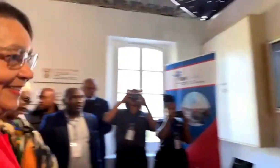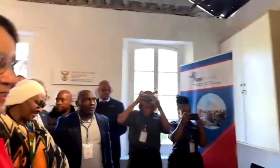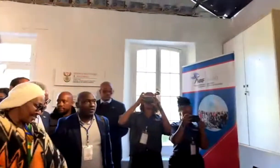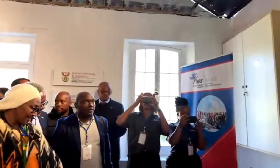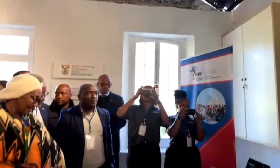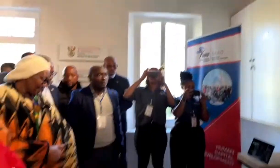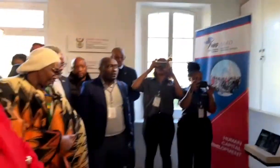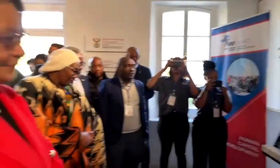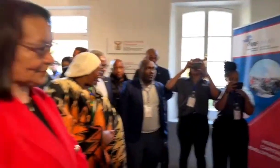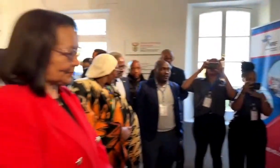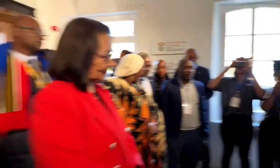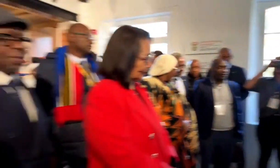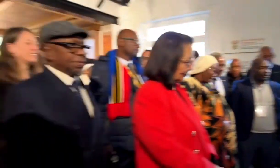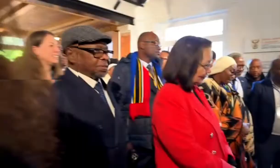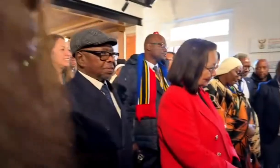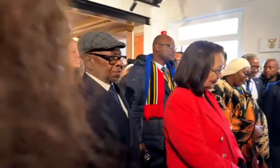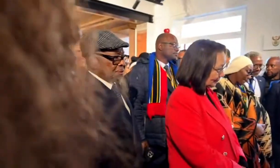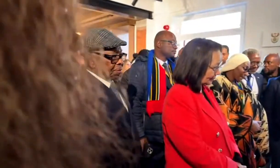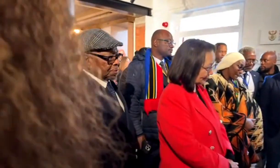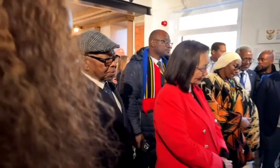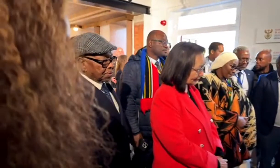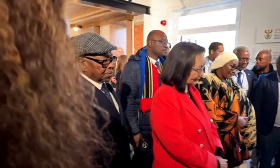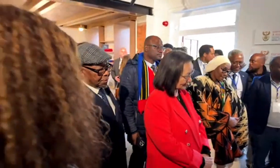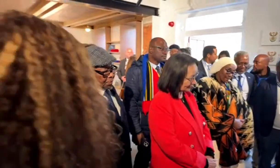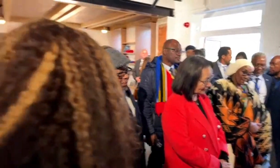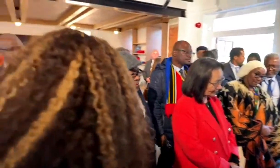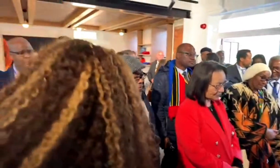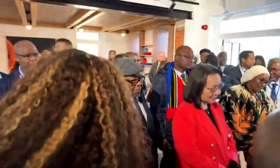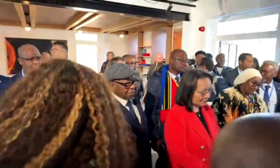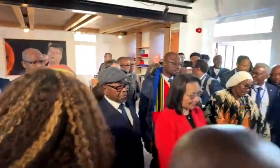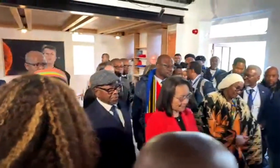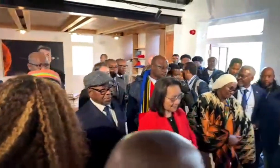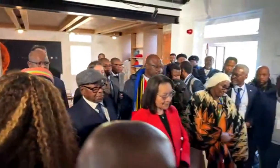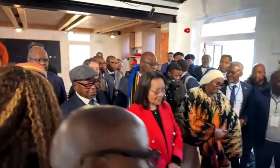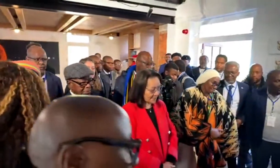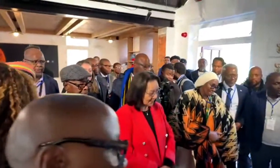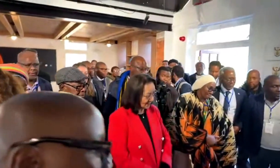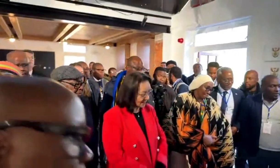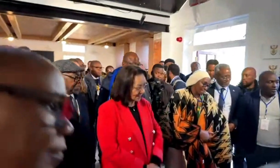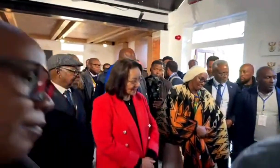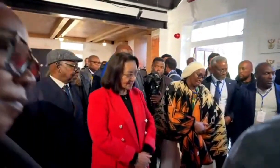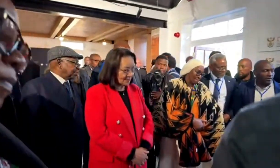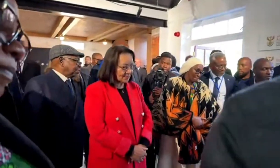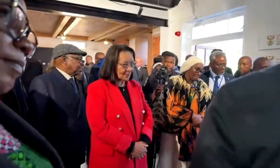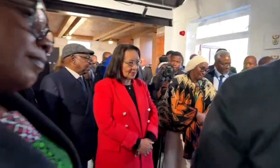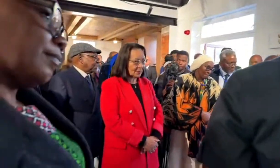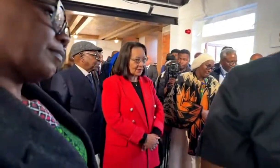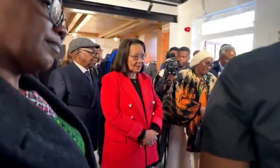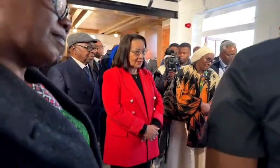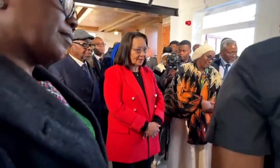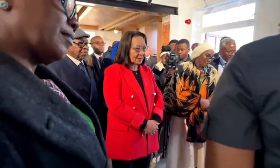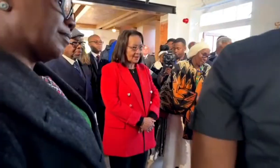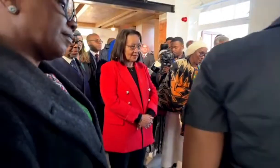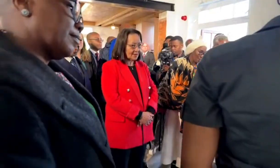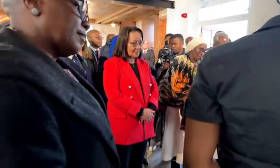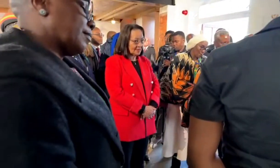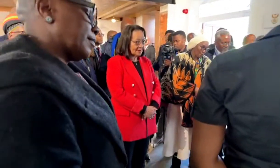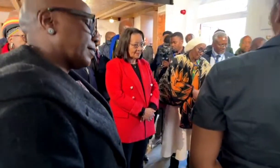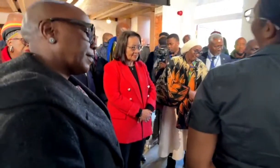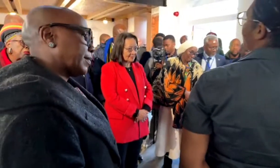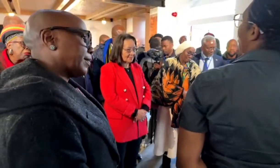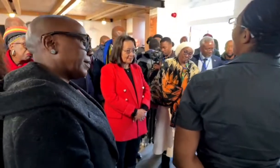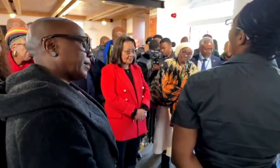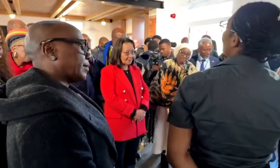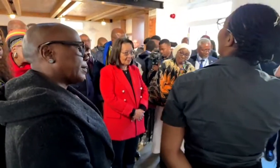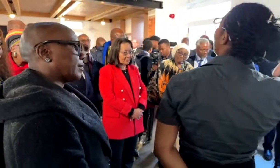Looking at this side, we have our two tablets showing the Southern African Large Telescope, which